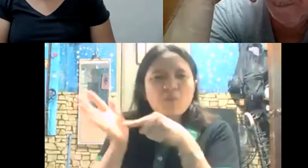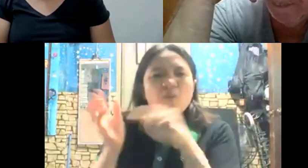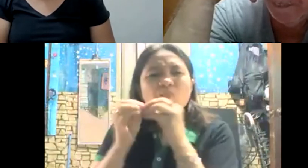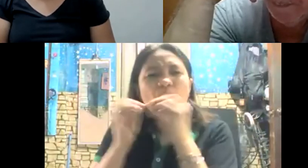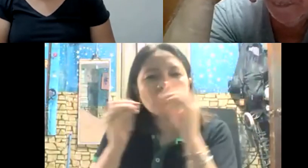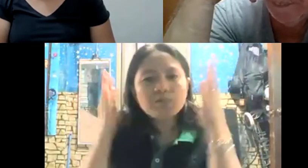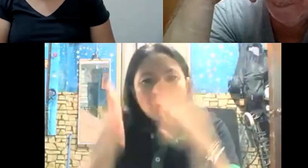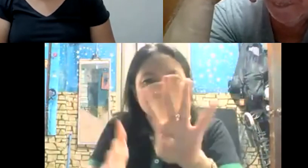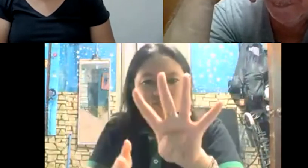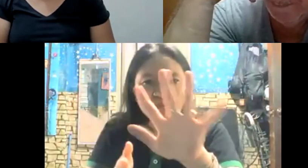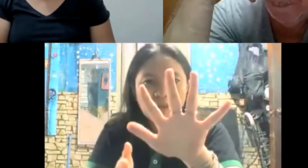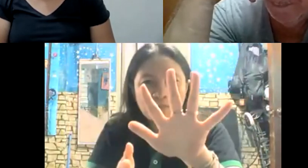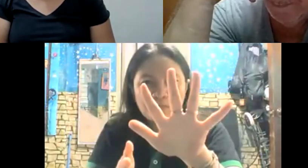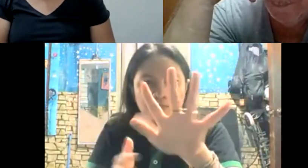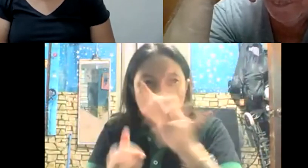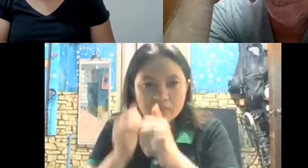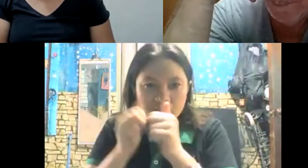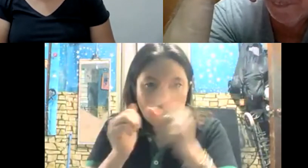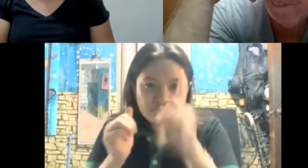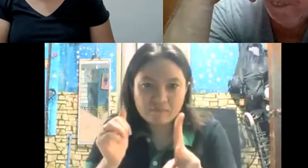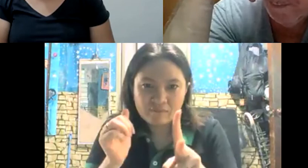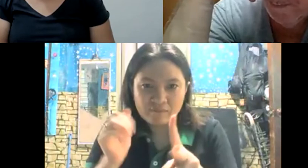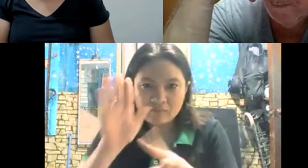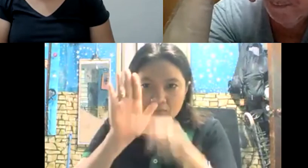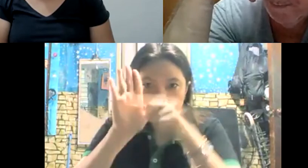there's a problem, then